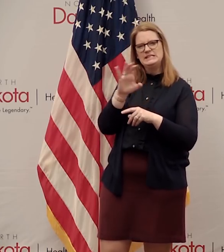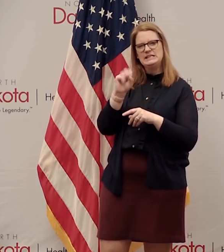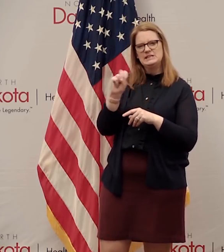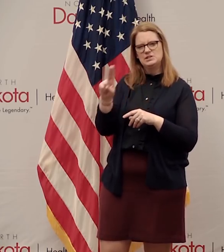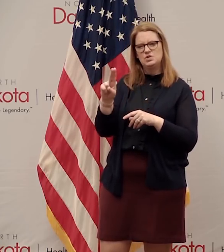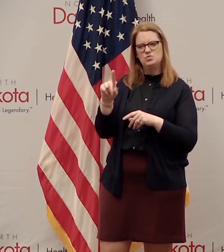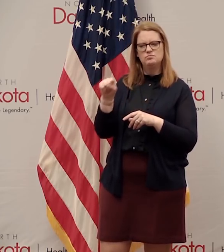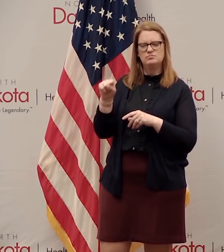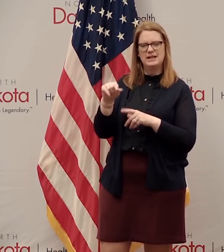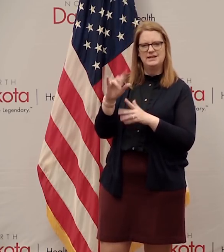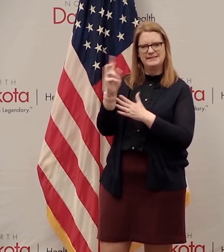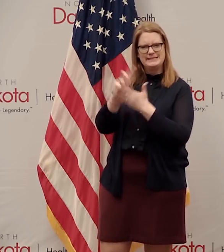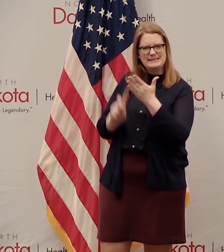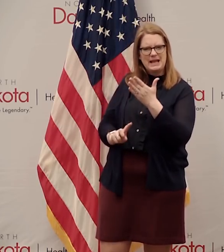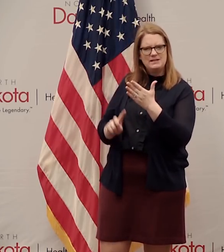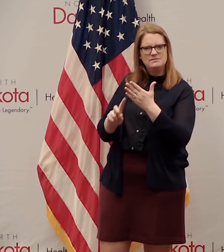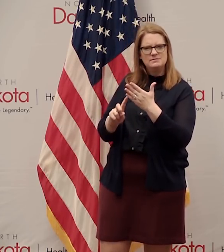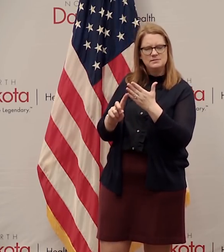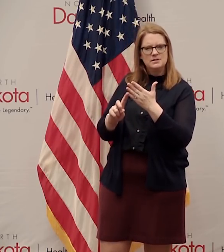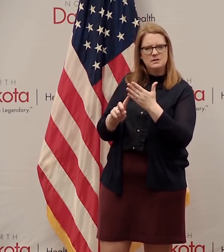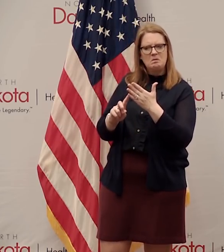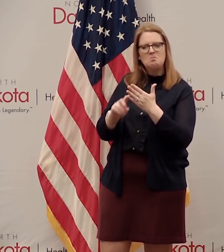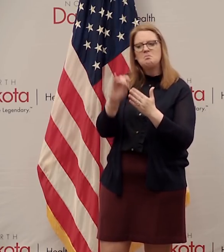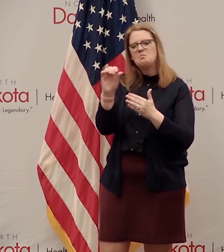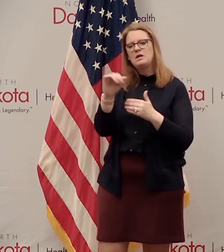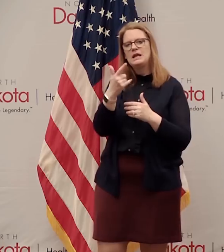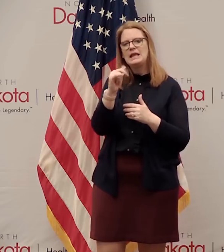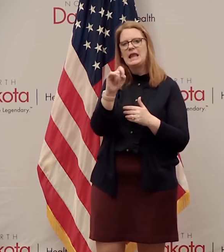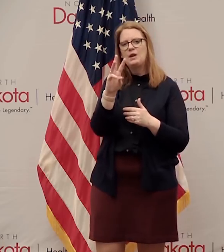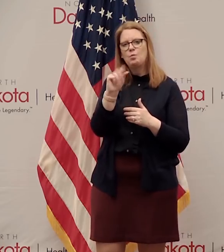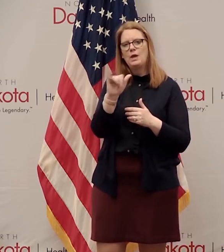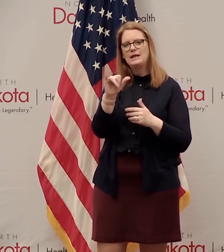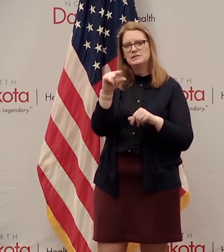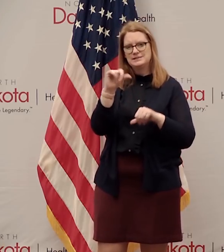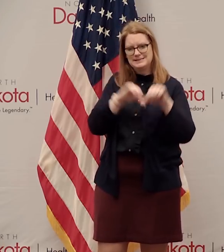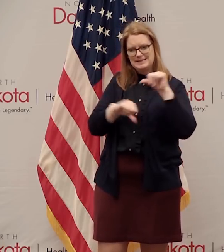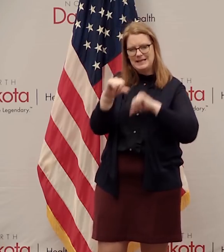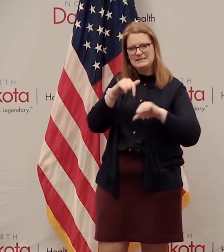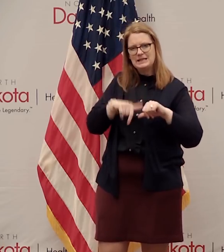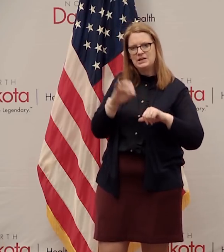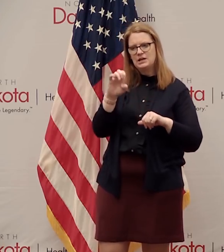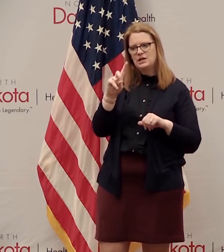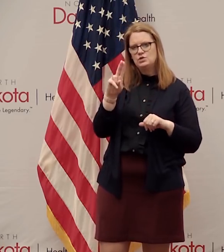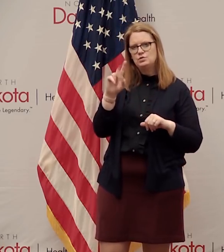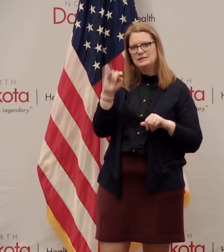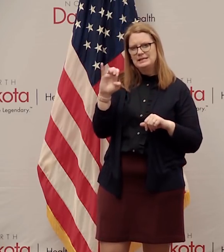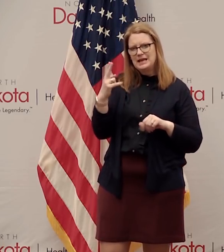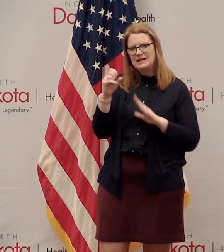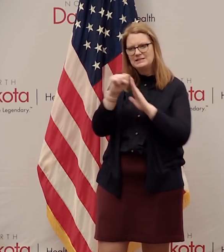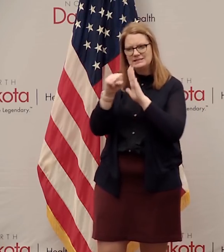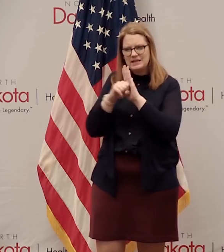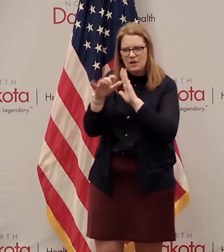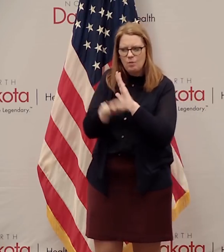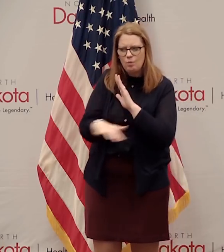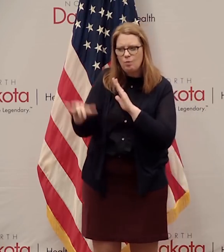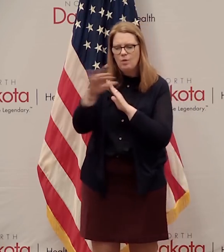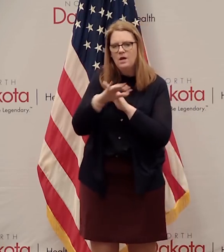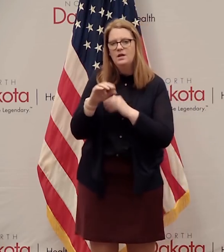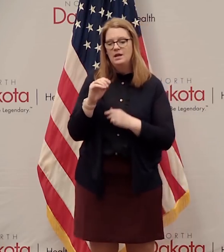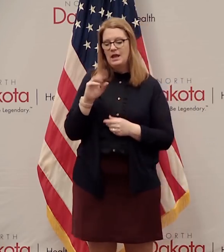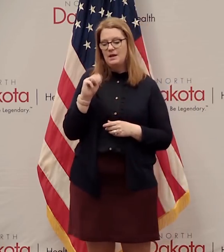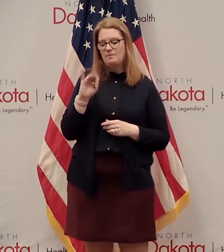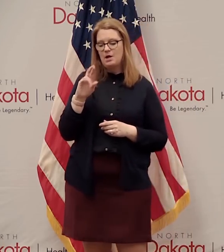State University. It's been picked up by others. Gateway to Science here in Bismarck, EduTech statewide, supported by a Microsoft